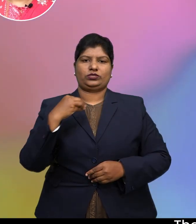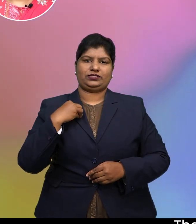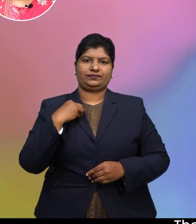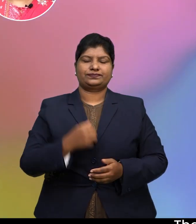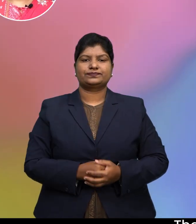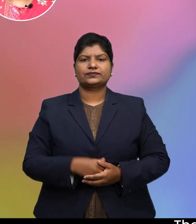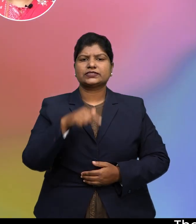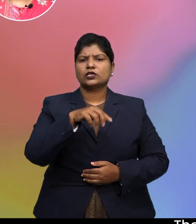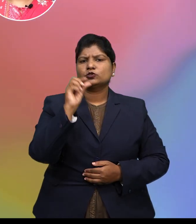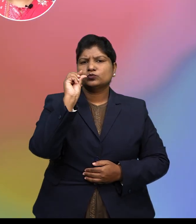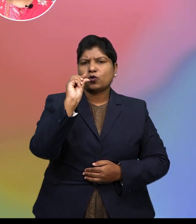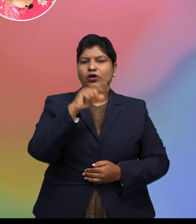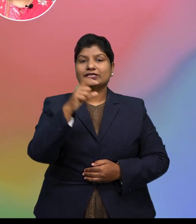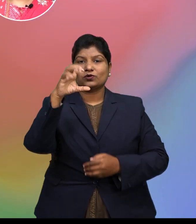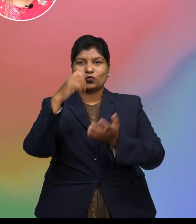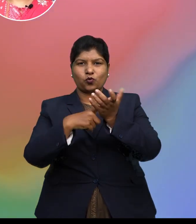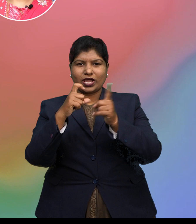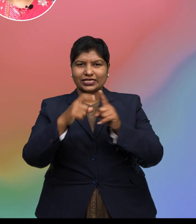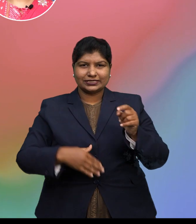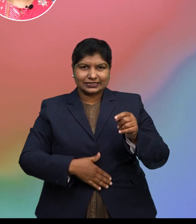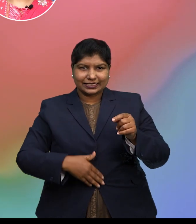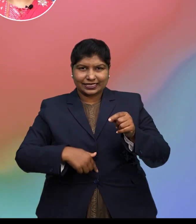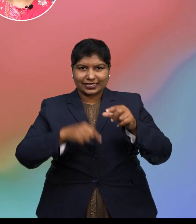The small piece of cord remaining